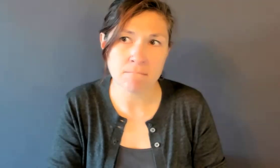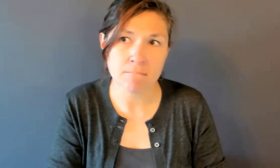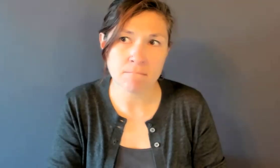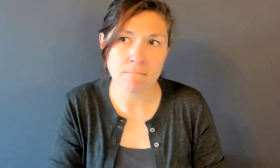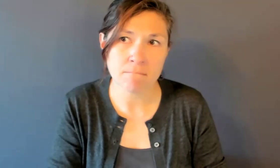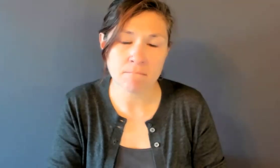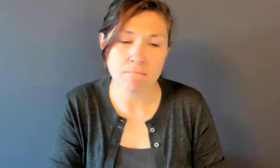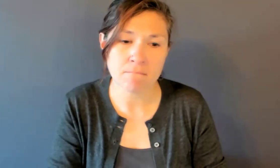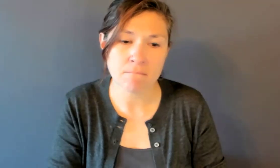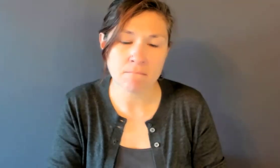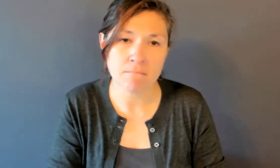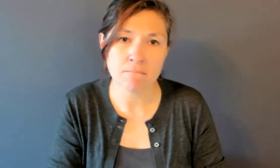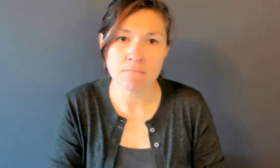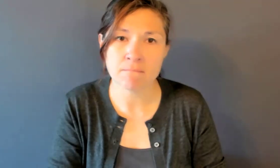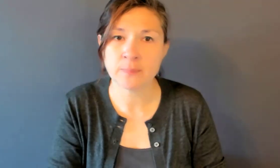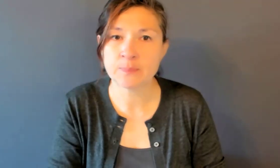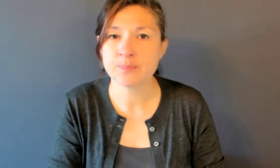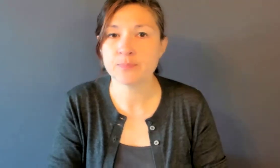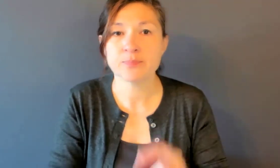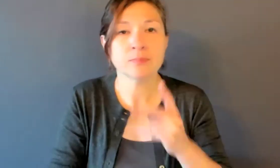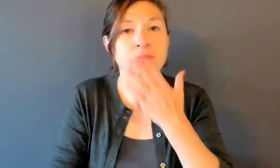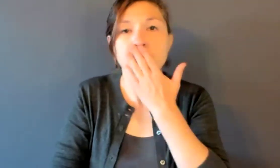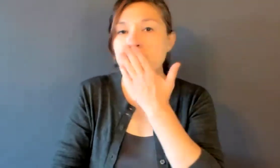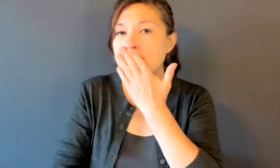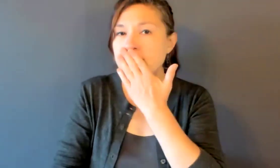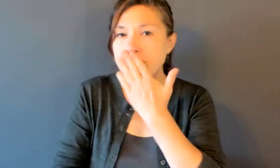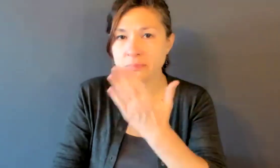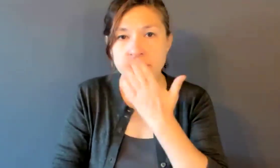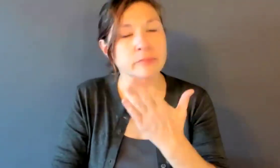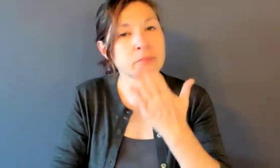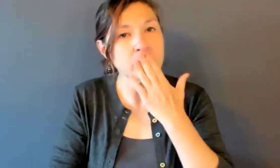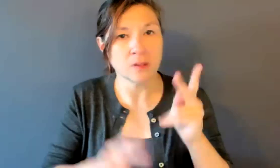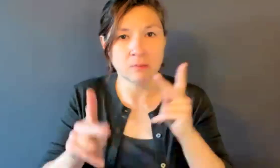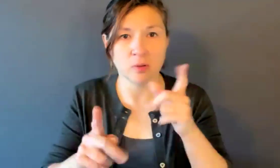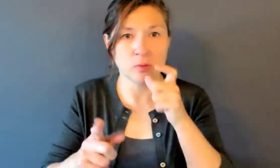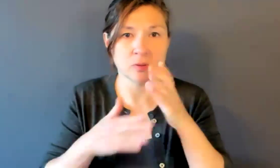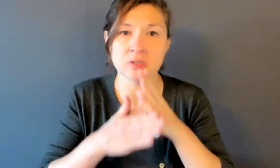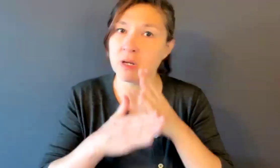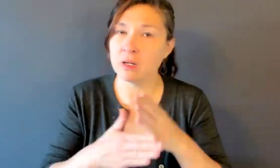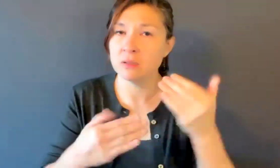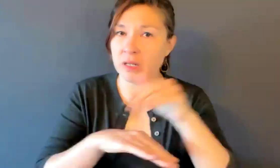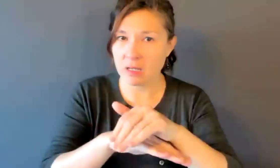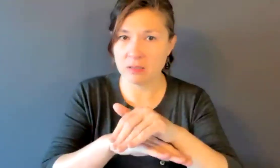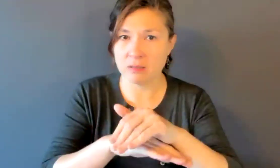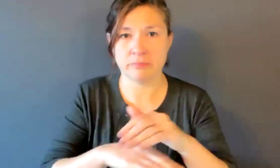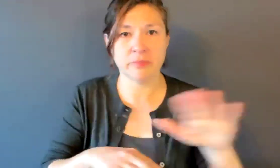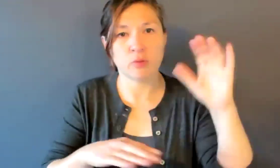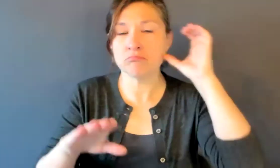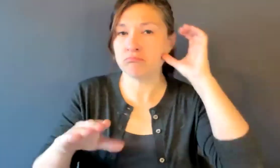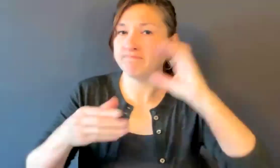Thank you, Ms. Parvex, and thank you to those of you who spoke this evening and shared your perspectives. Your testimony is very important to